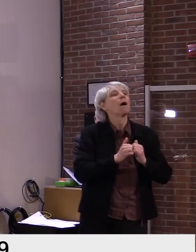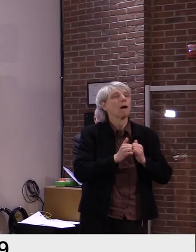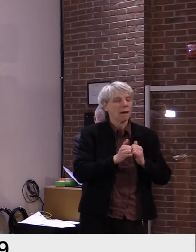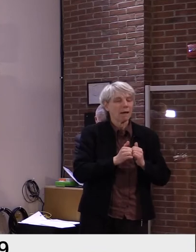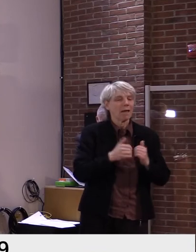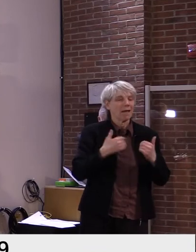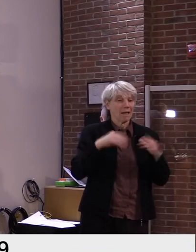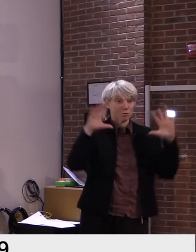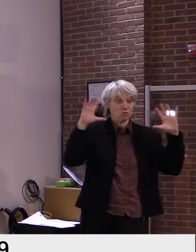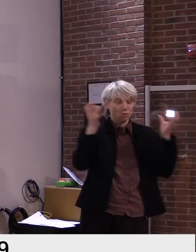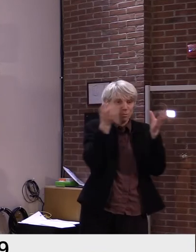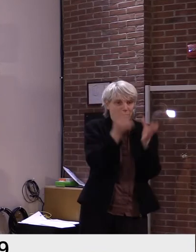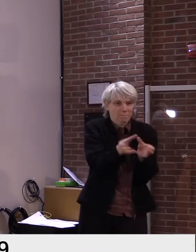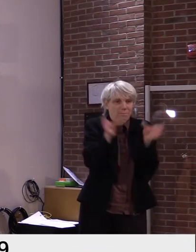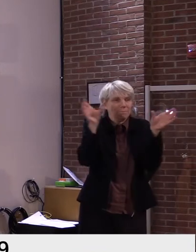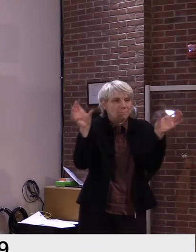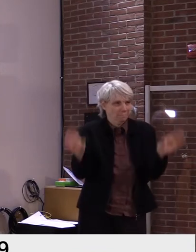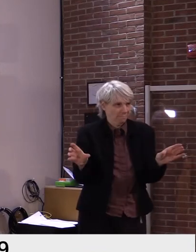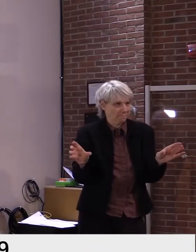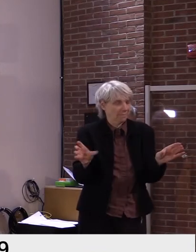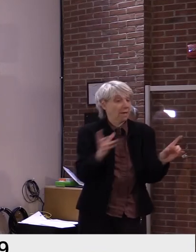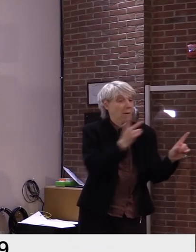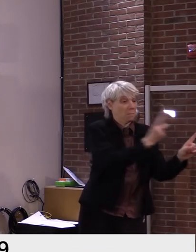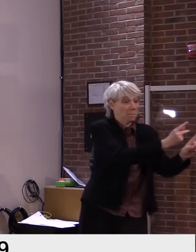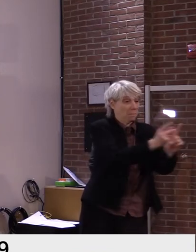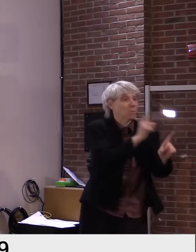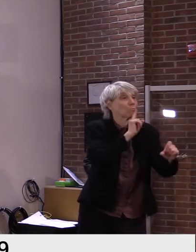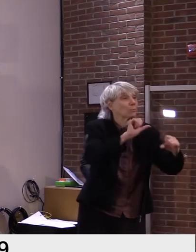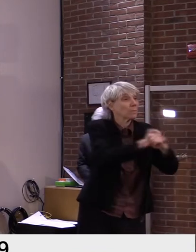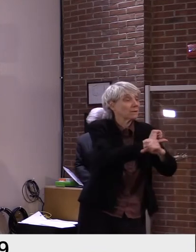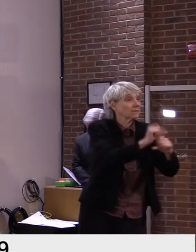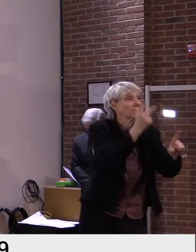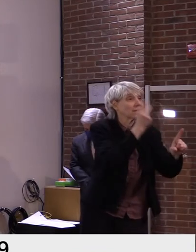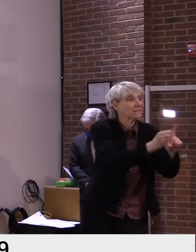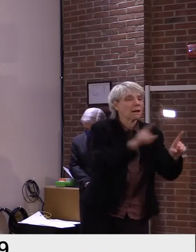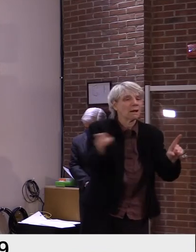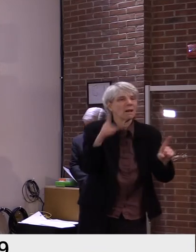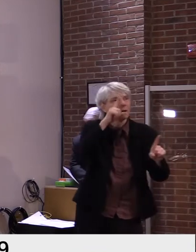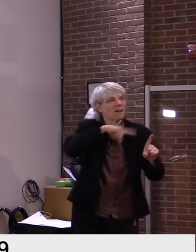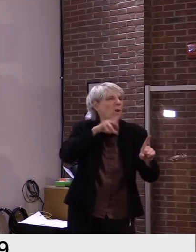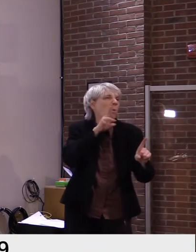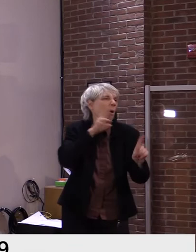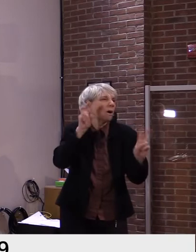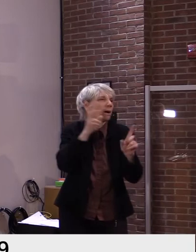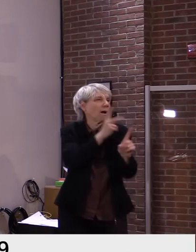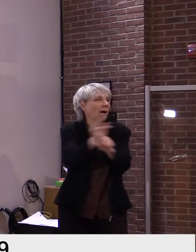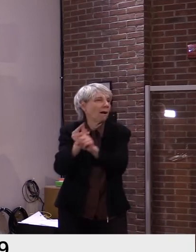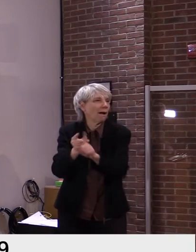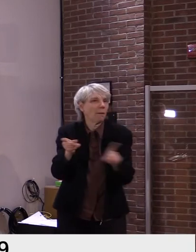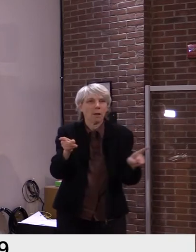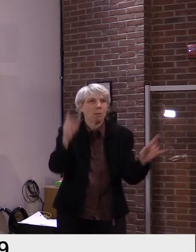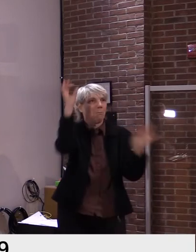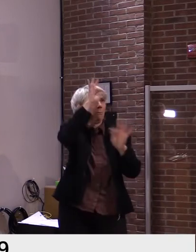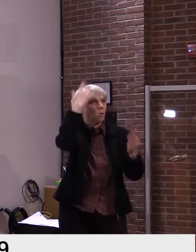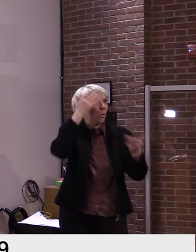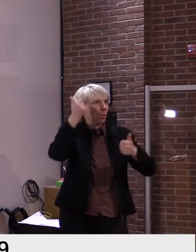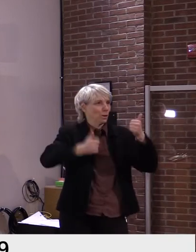any head-to-head trials that look at one vaccine versus another to know how it might do in different populations, et cetera.